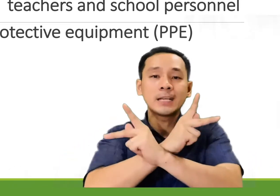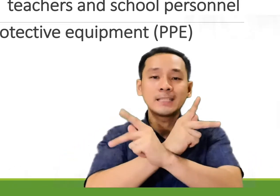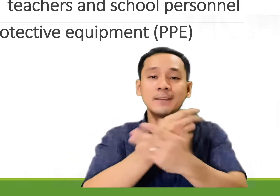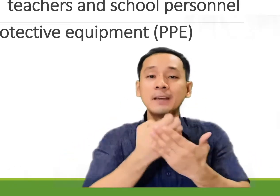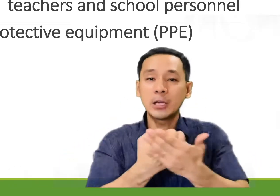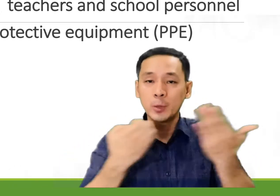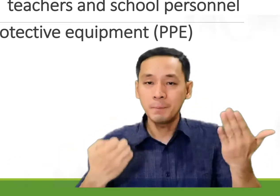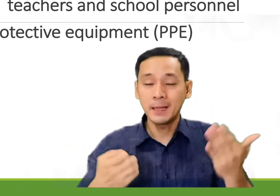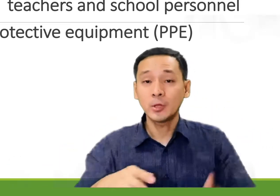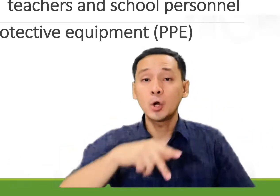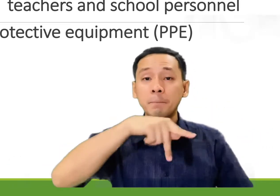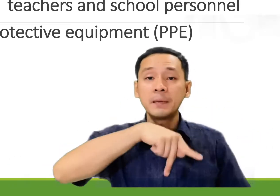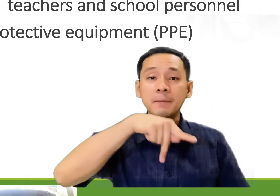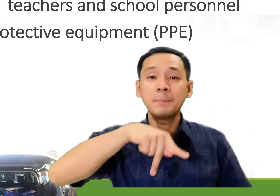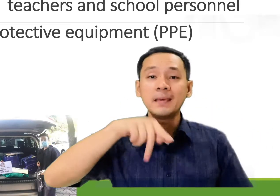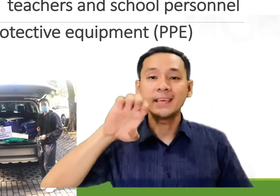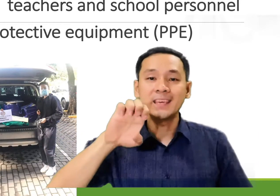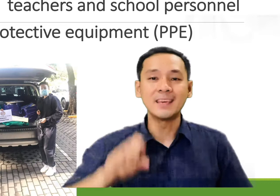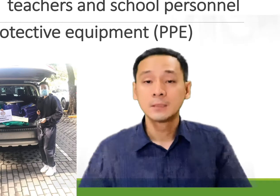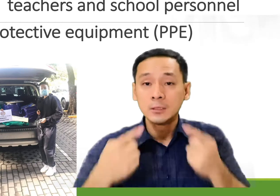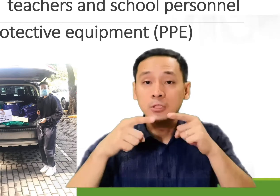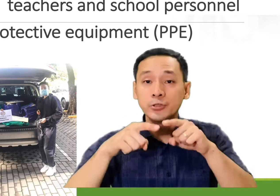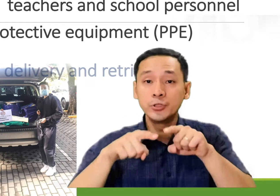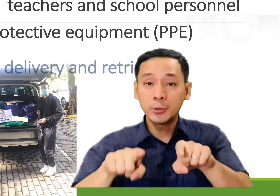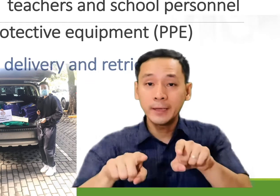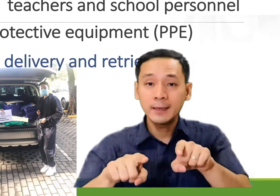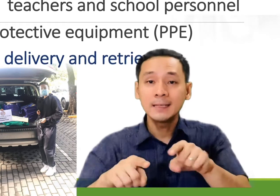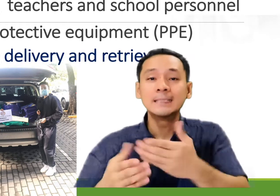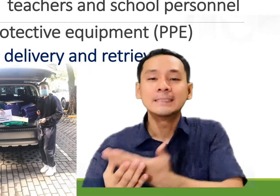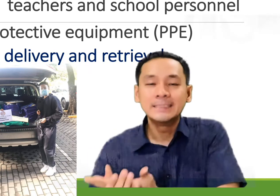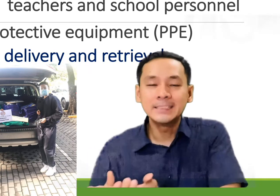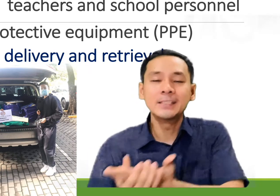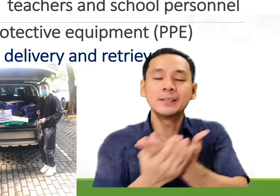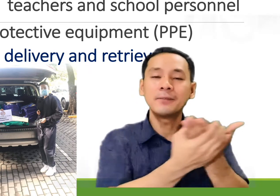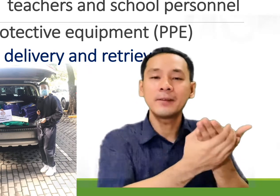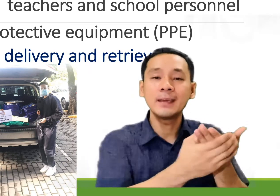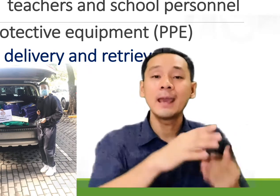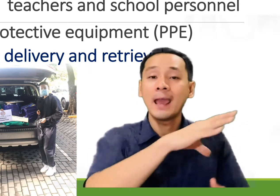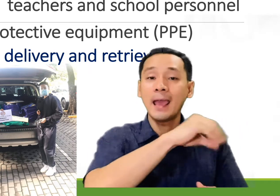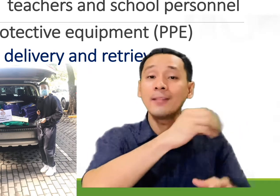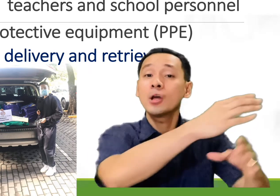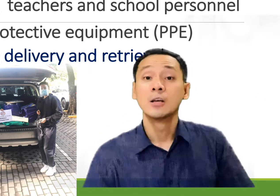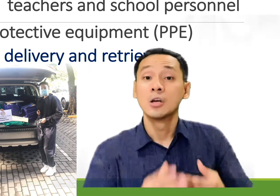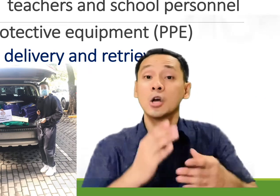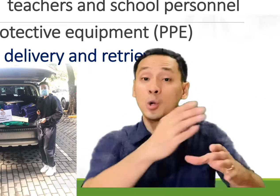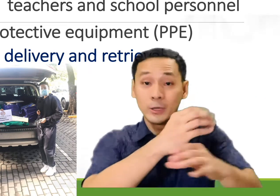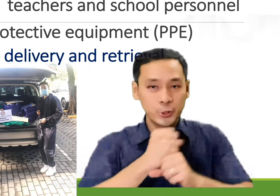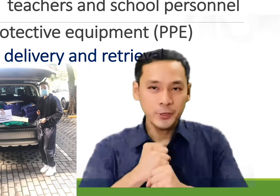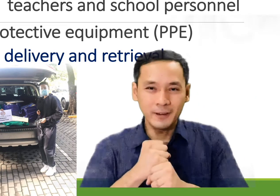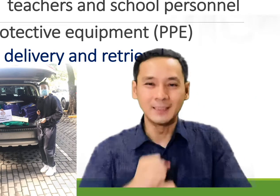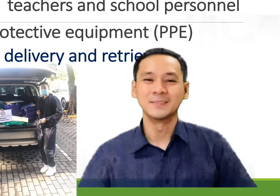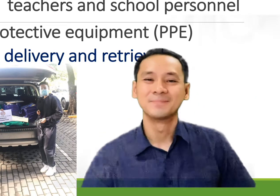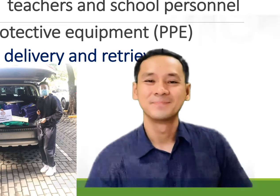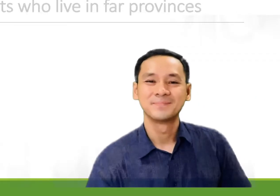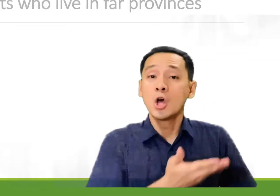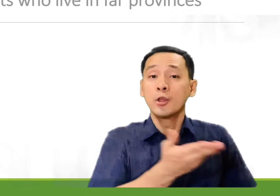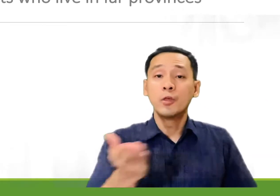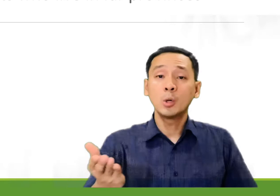personal protective equipment or PPE during the delivery and